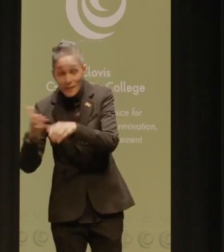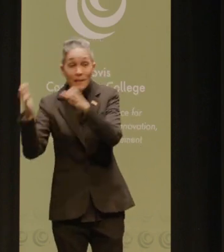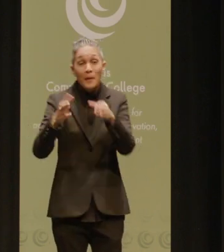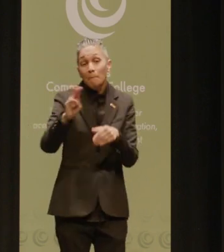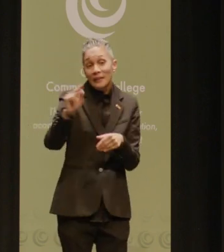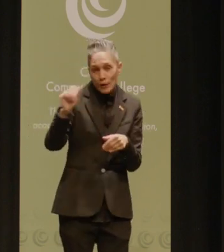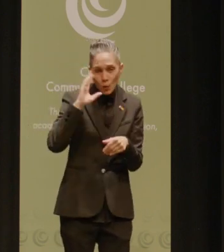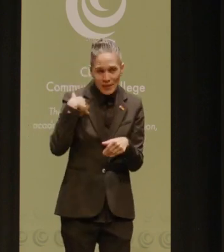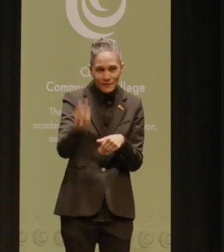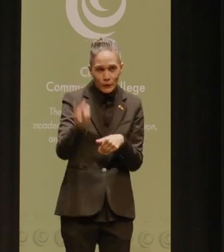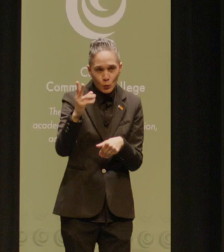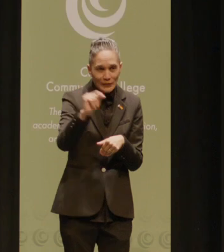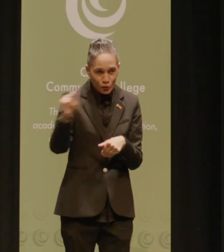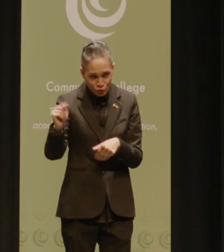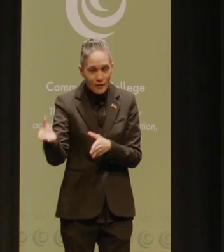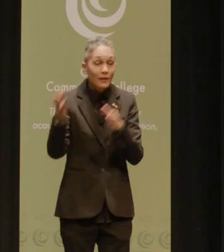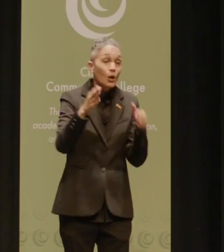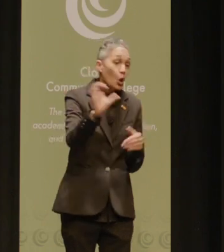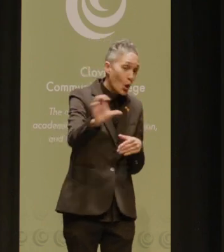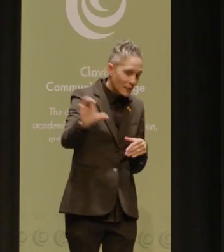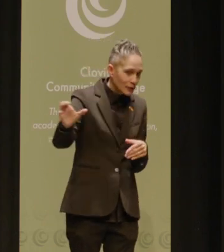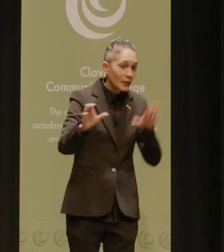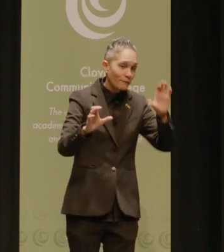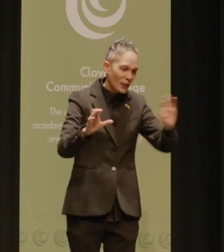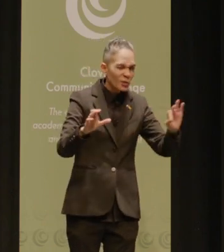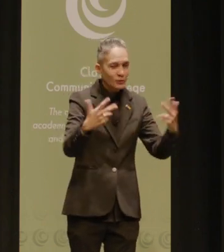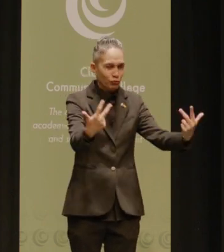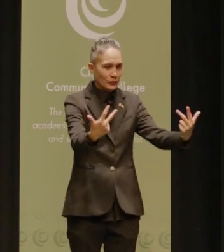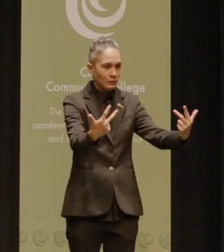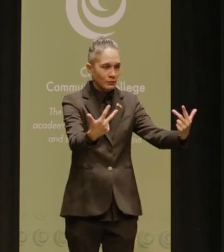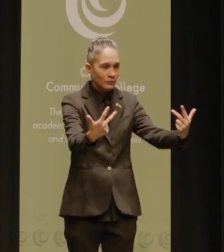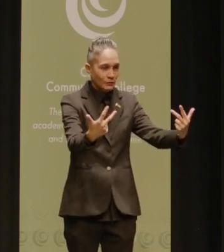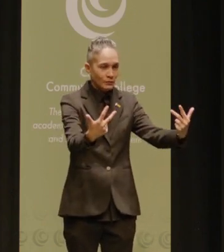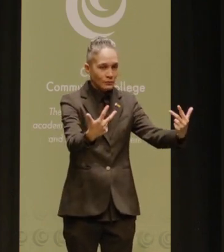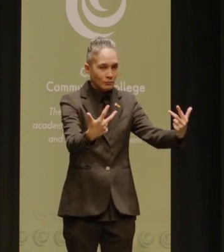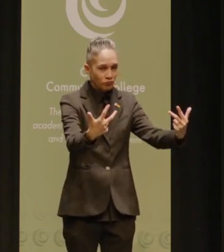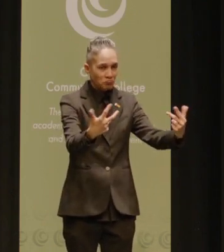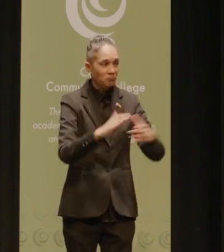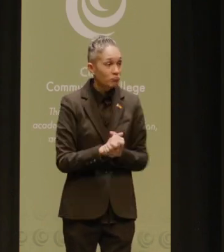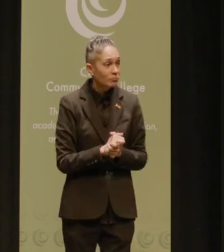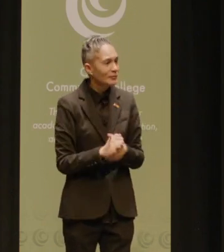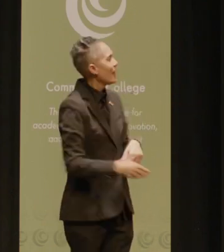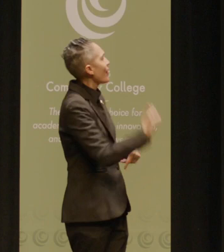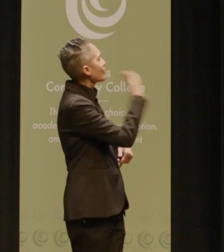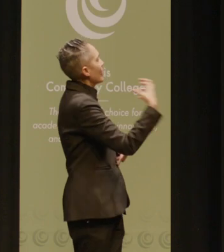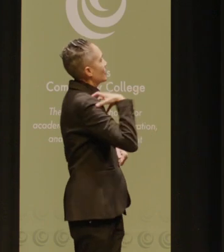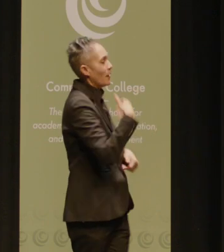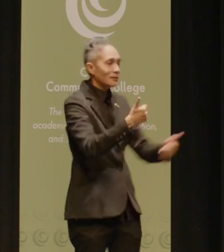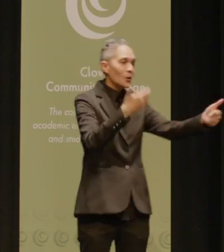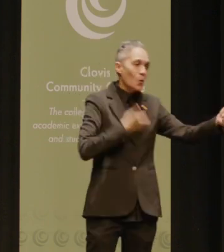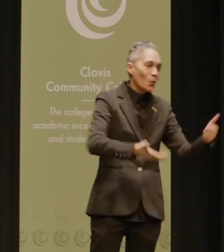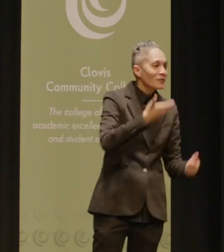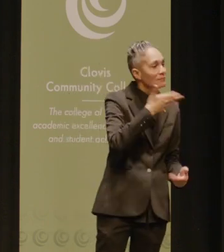Madera will get 2 tenure track, and Clovis and Fresno will get 3 tenure track. Because we can. You're welcome,